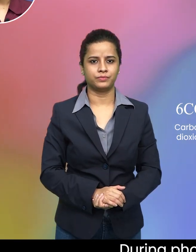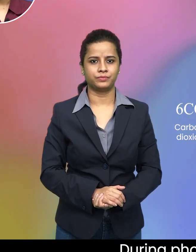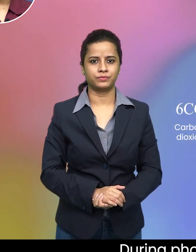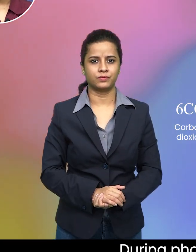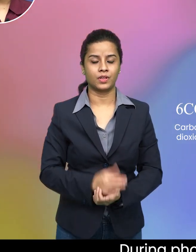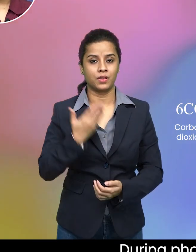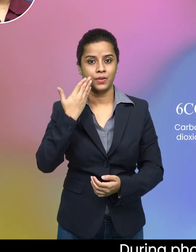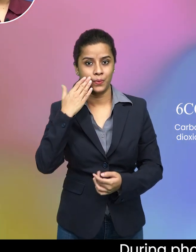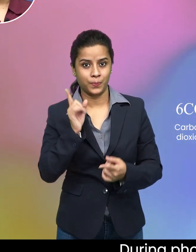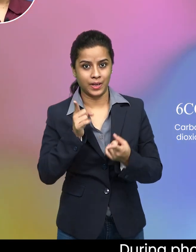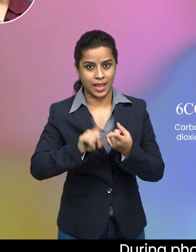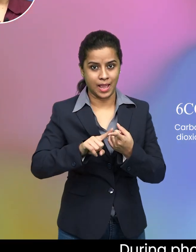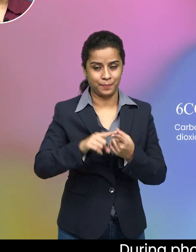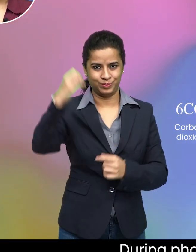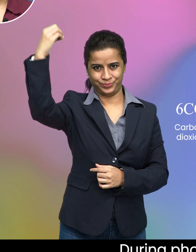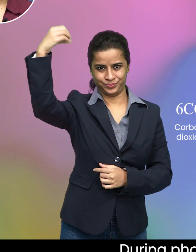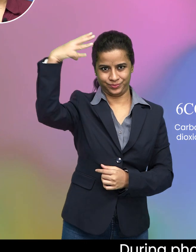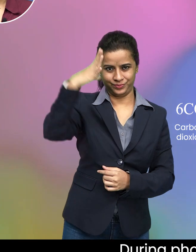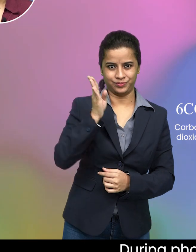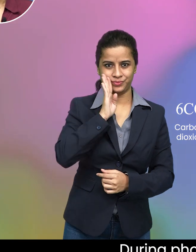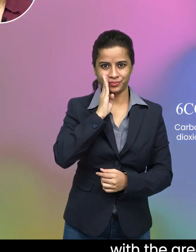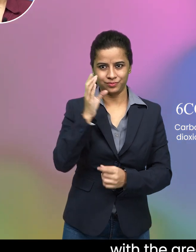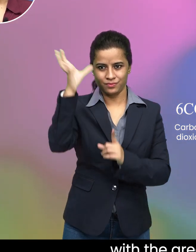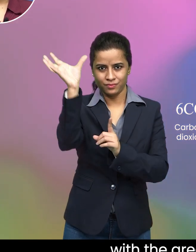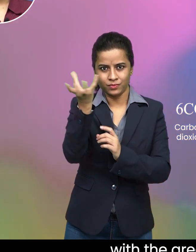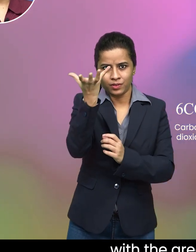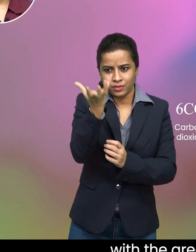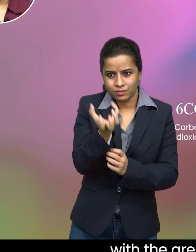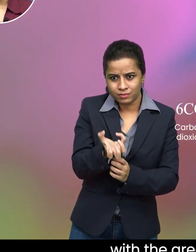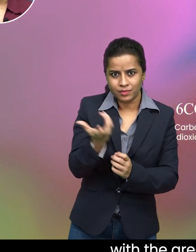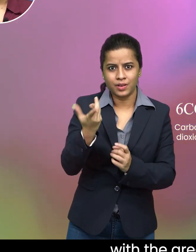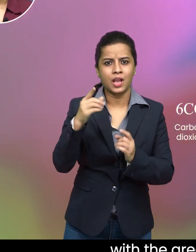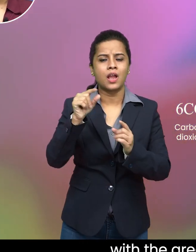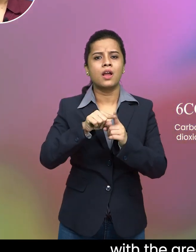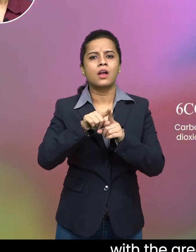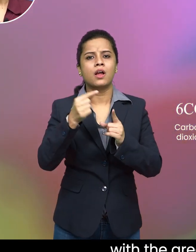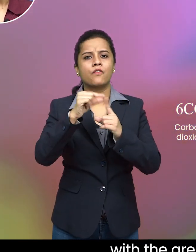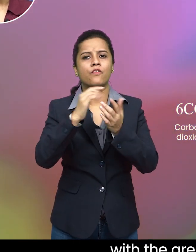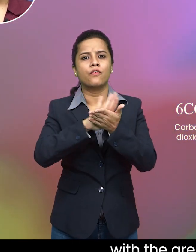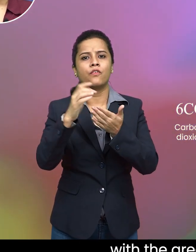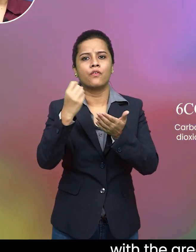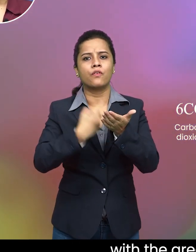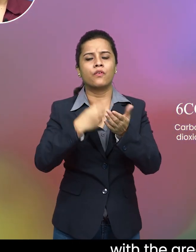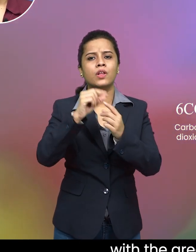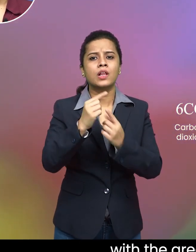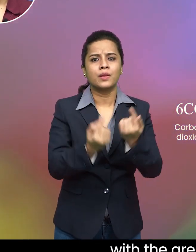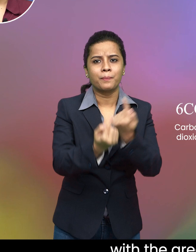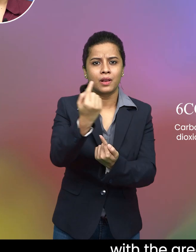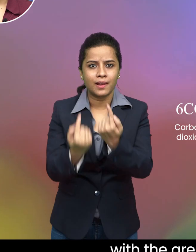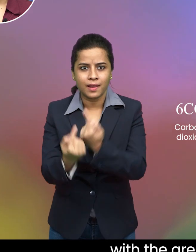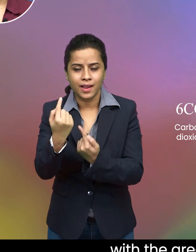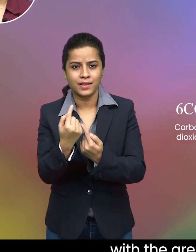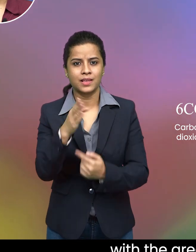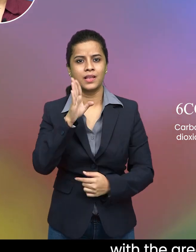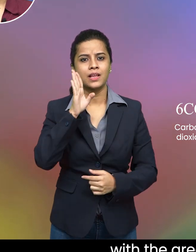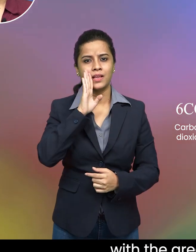During photosynthesis, the plants with the green pigment, chlorophyll,